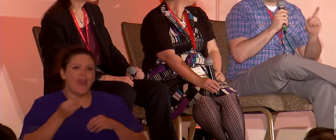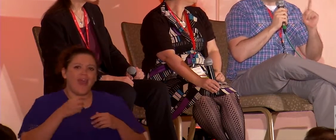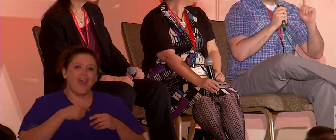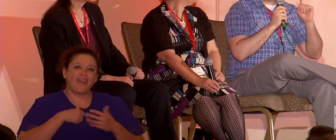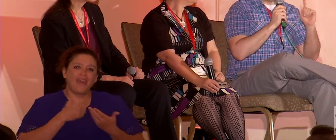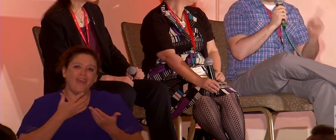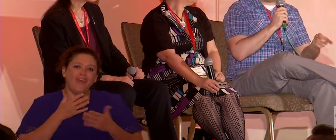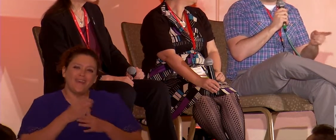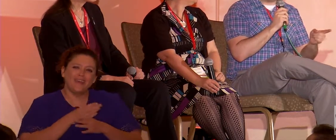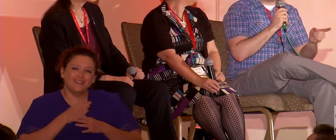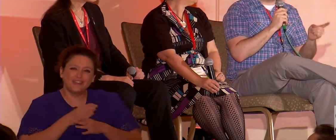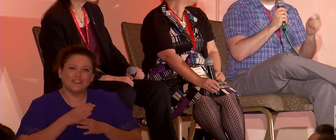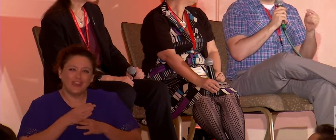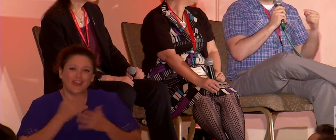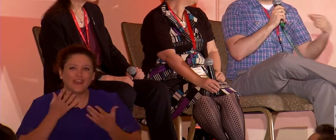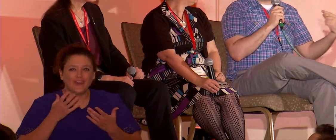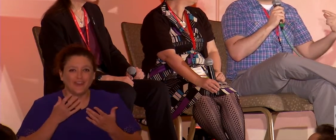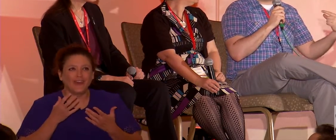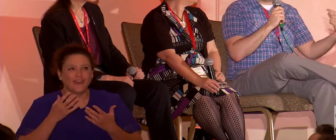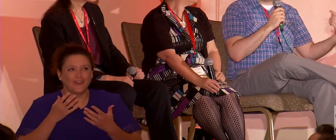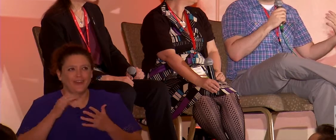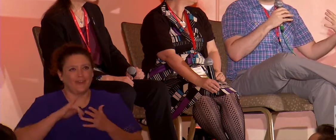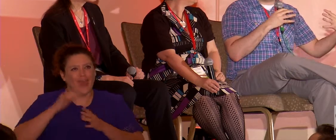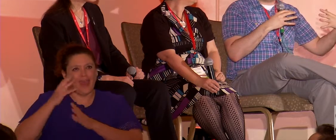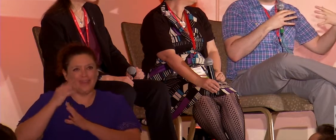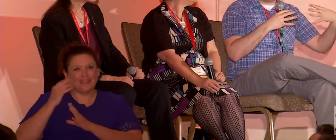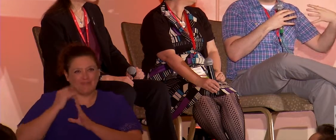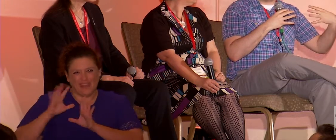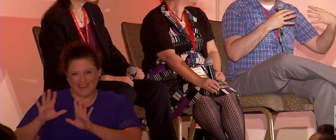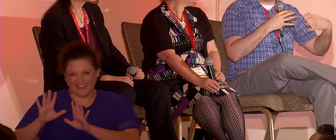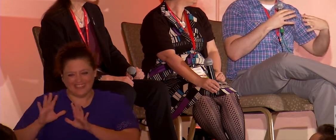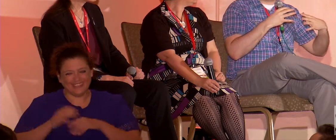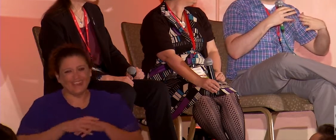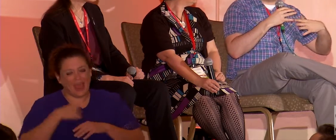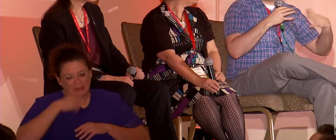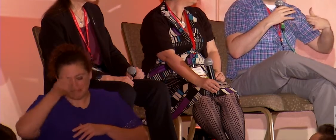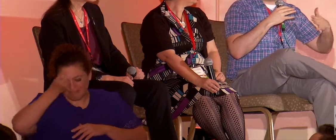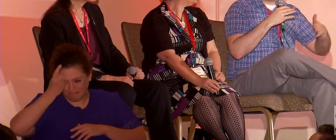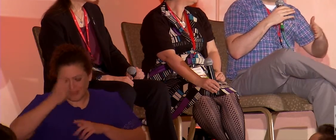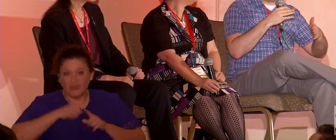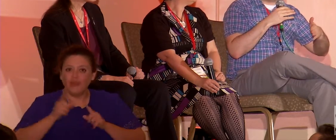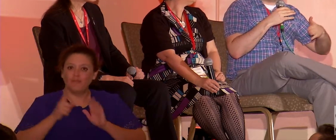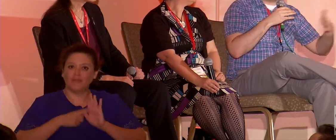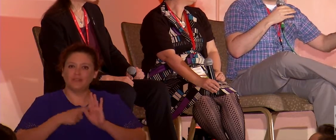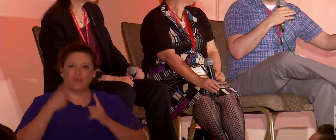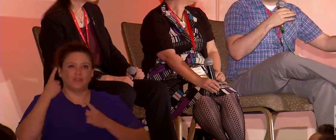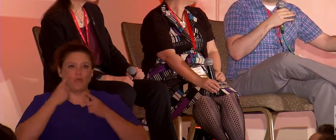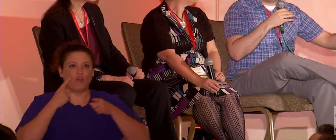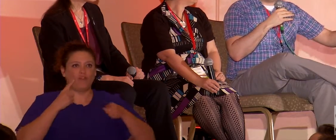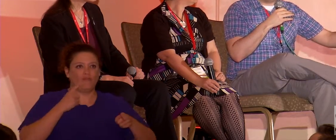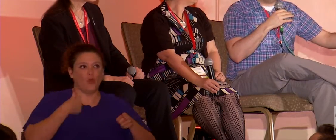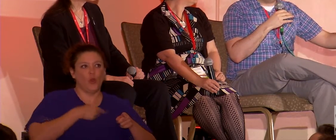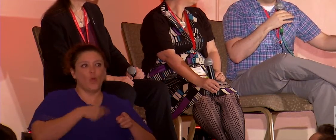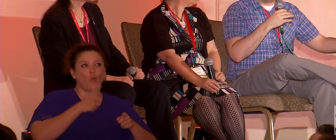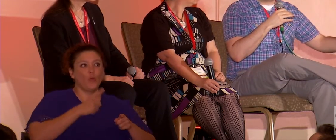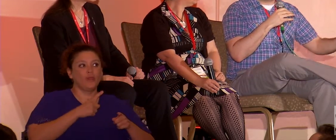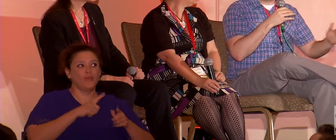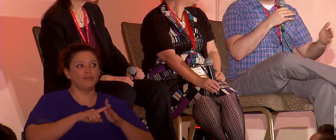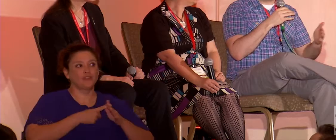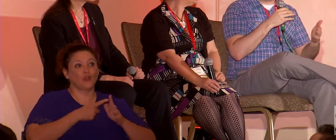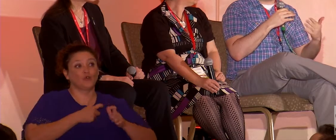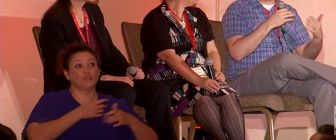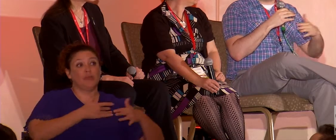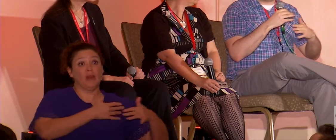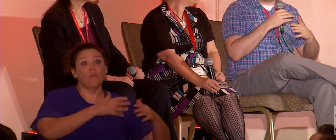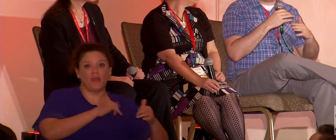share that outcome, but I sometimes wonder if, again, you know, LGBT community sped up and that worked. And sometimes